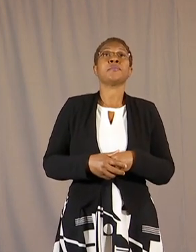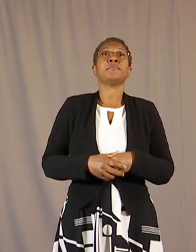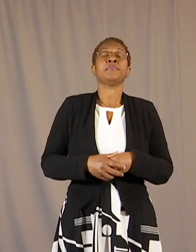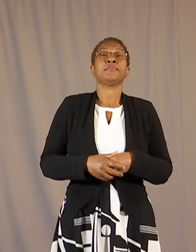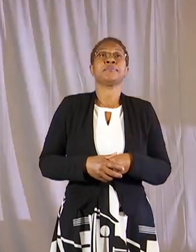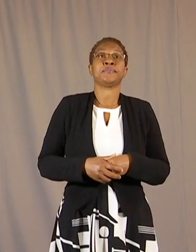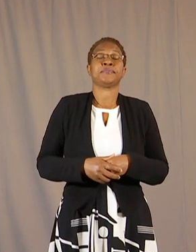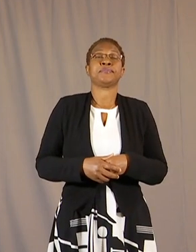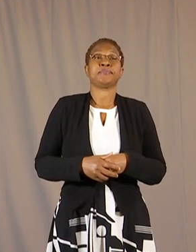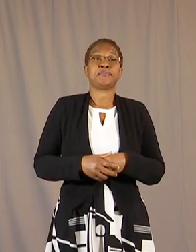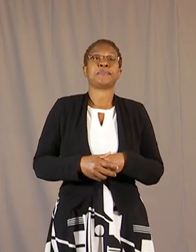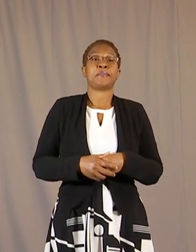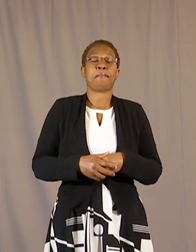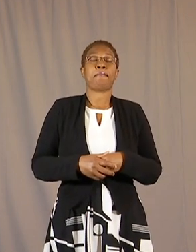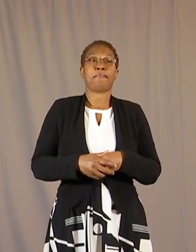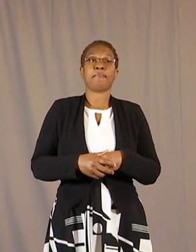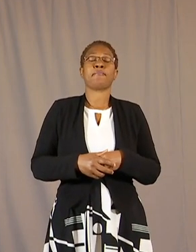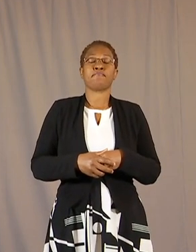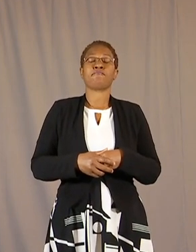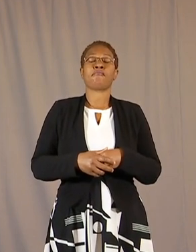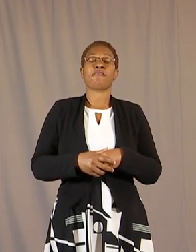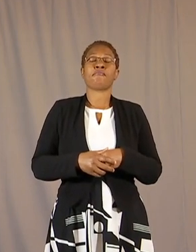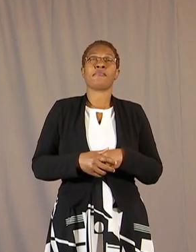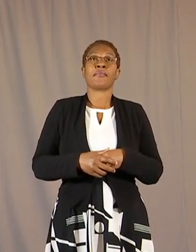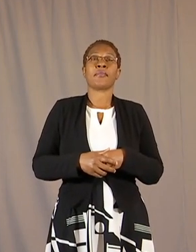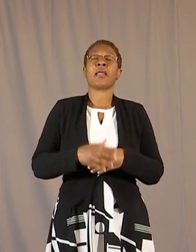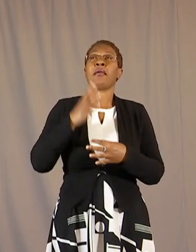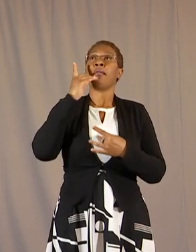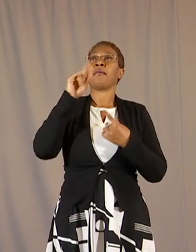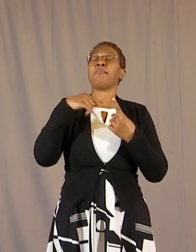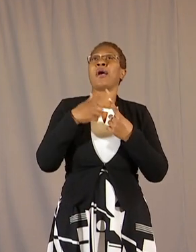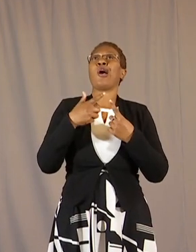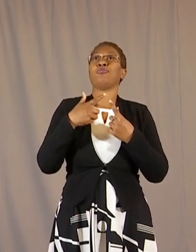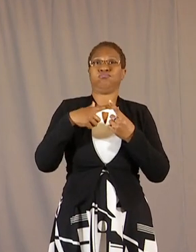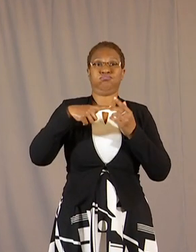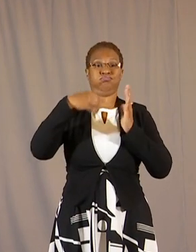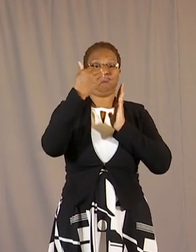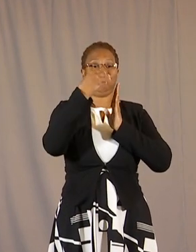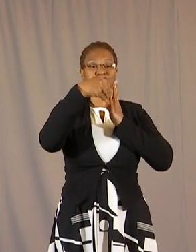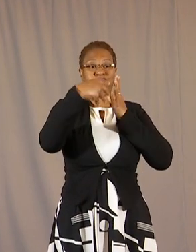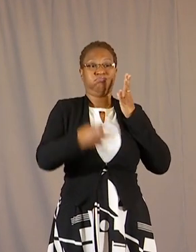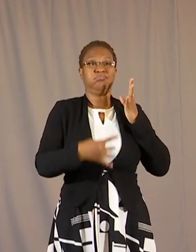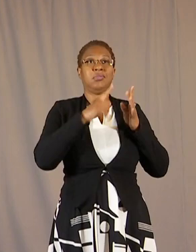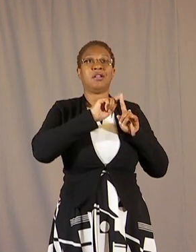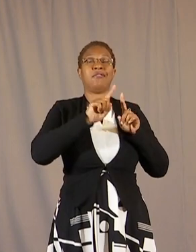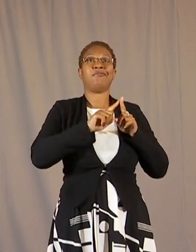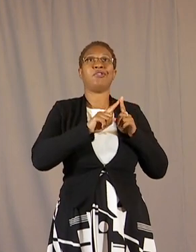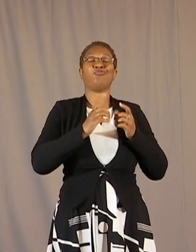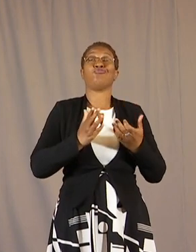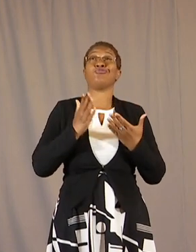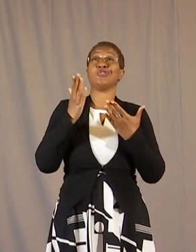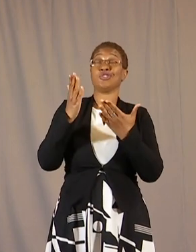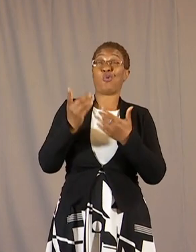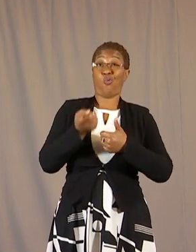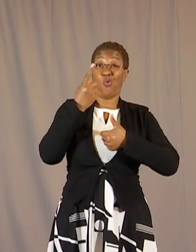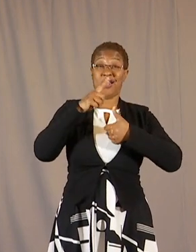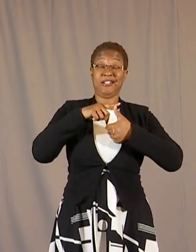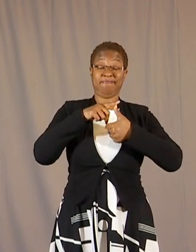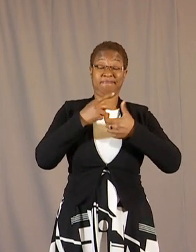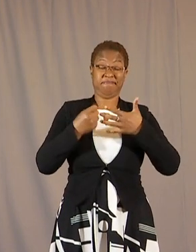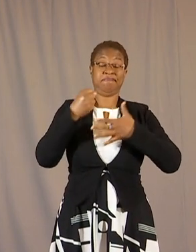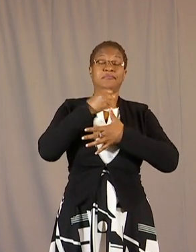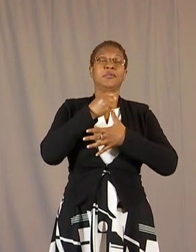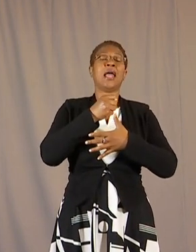main recommendations, and one was really knowing how to advocate when we know